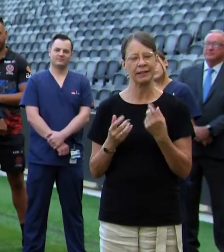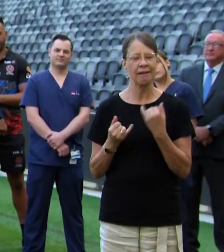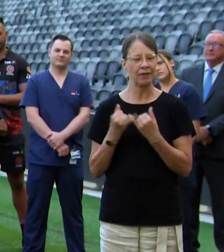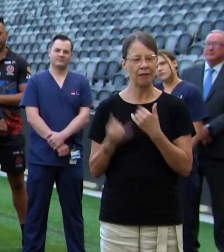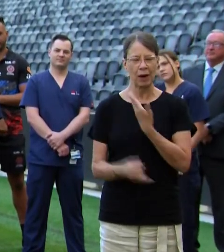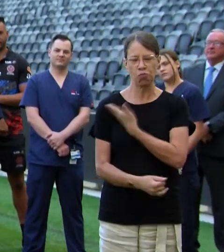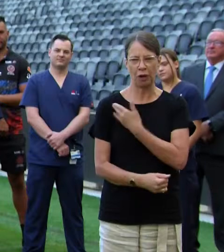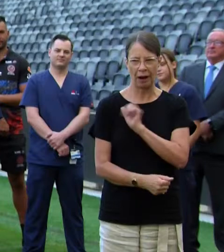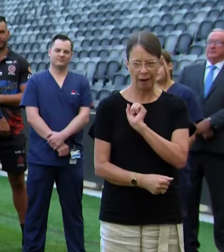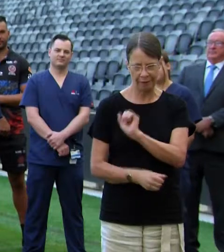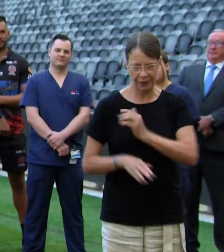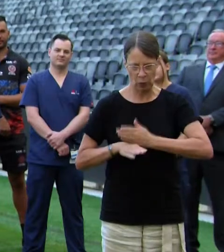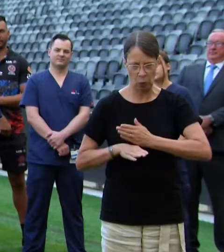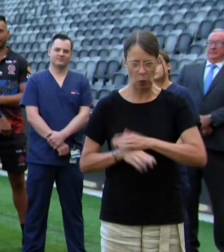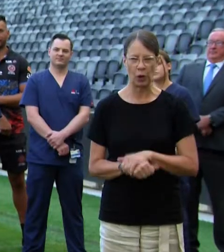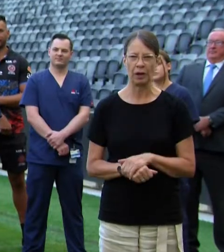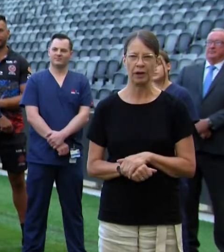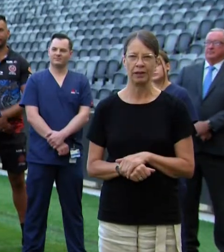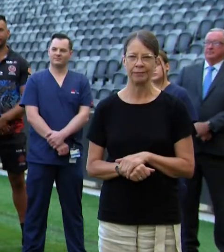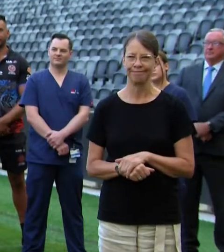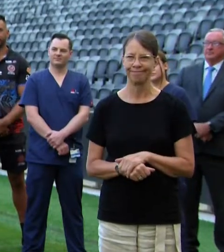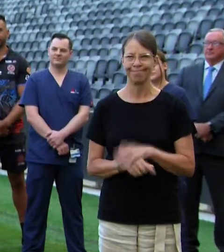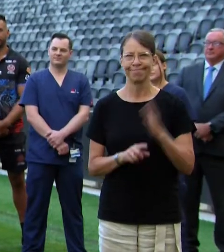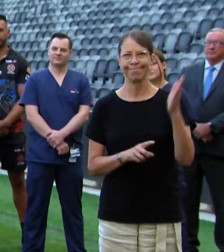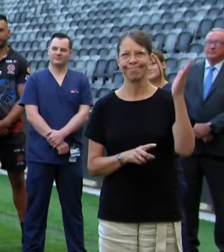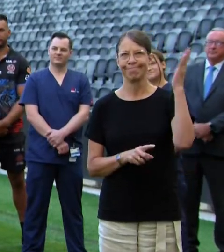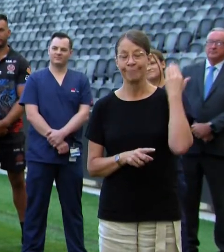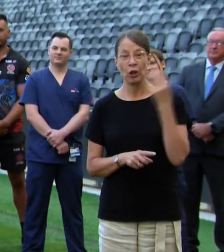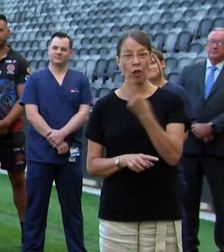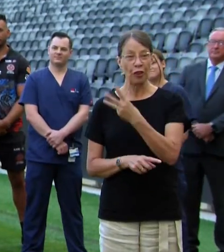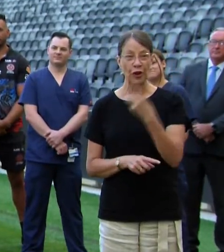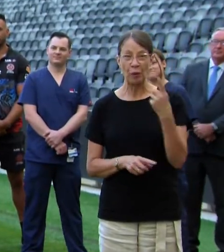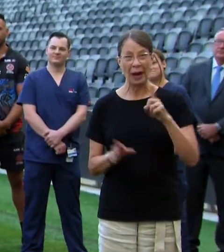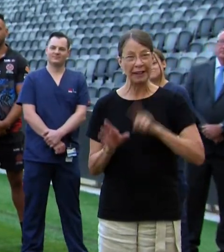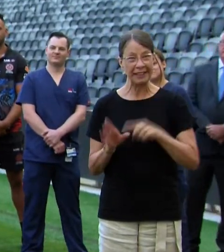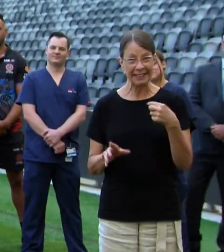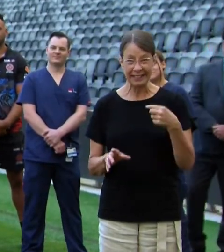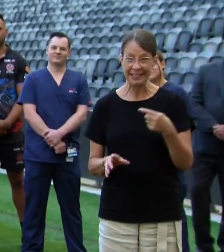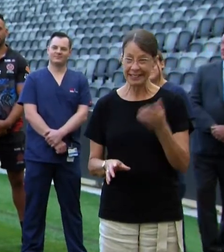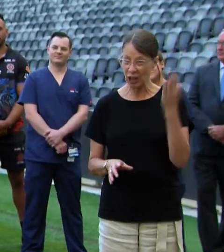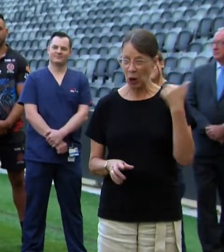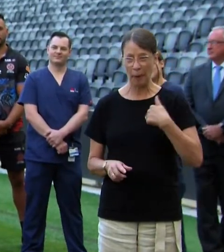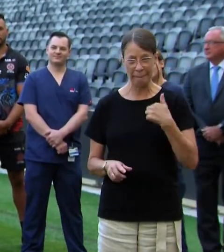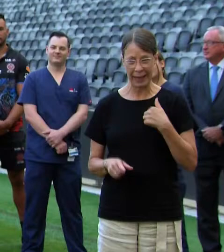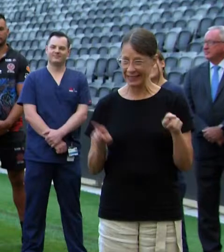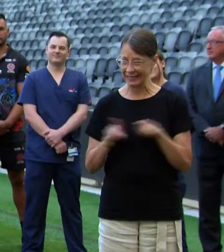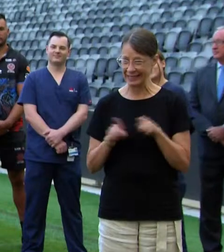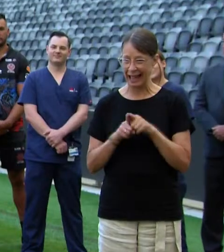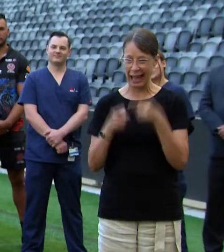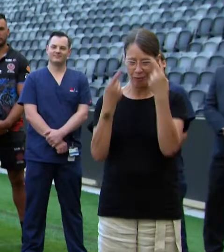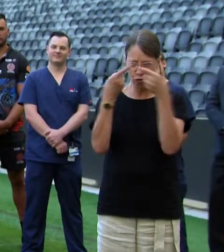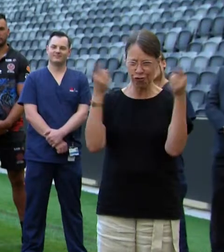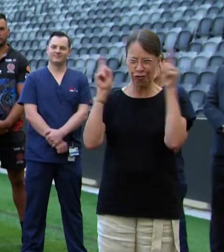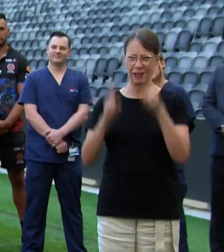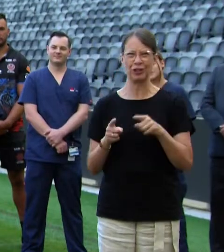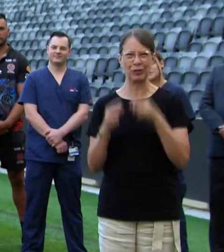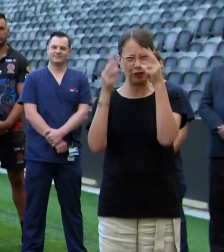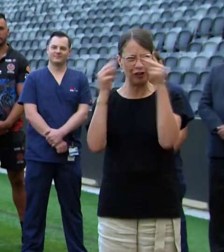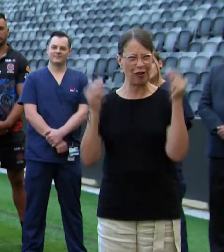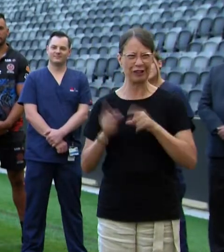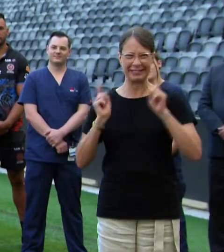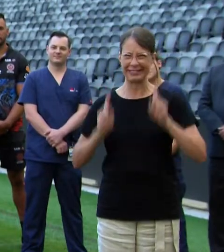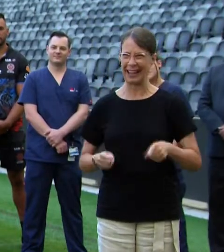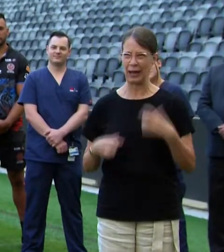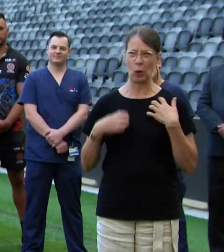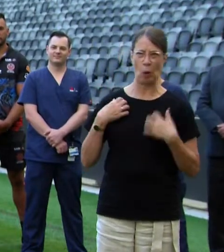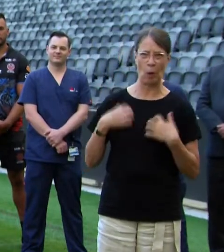done. 31 years ago, I was one of those graduate registered nurses, so it's with great delight as a